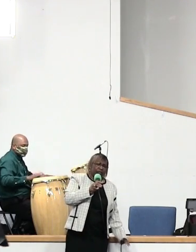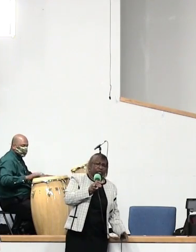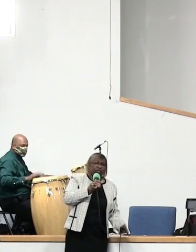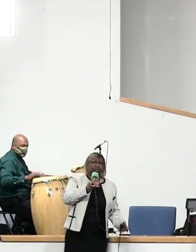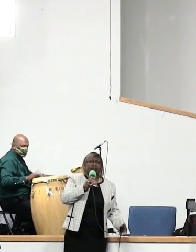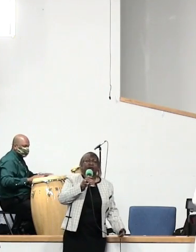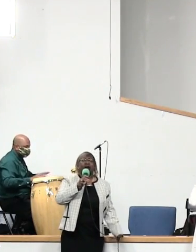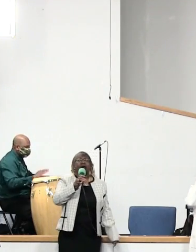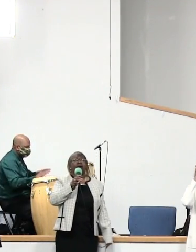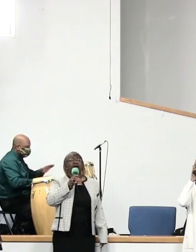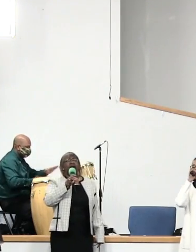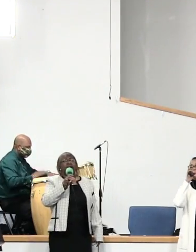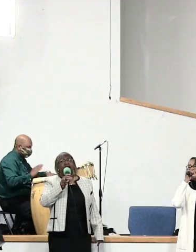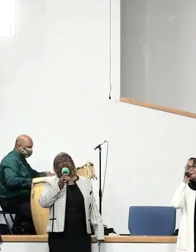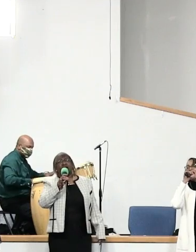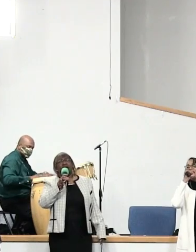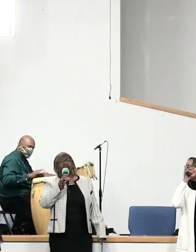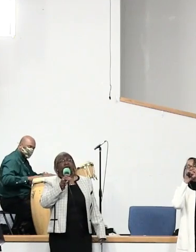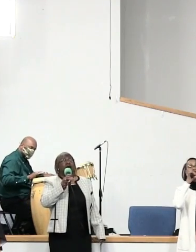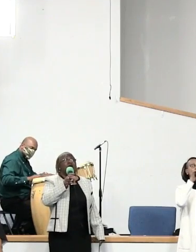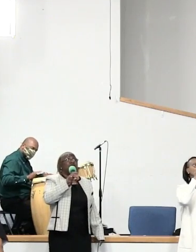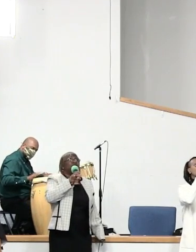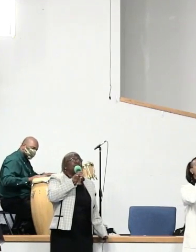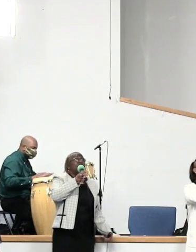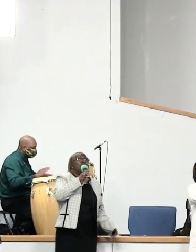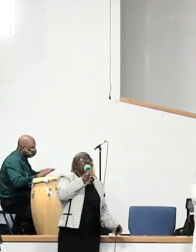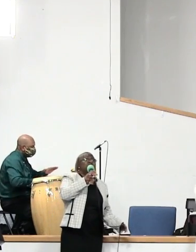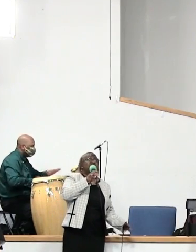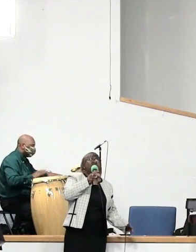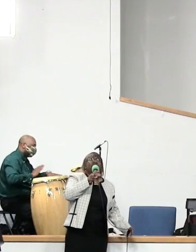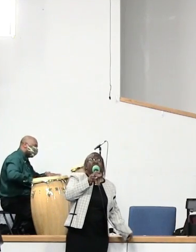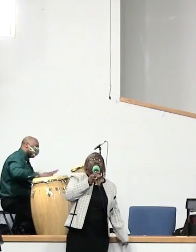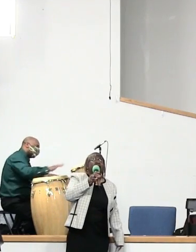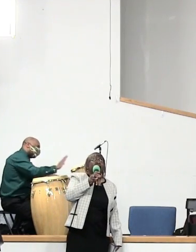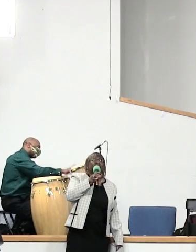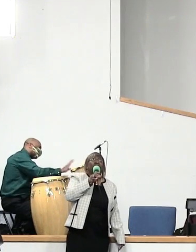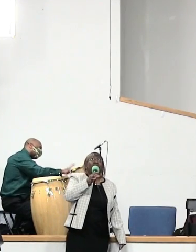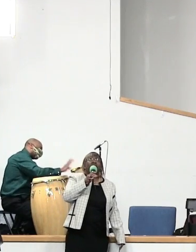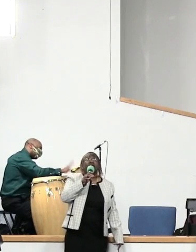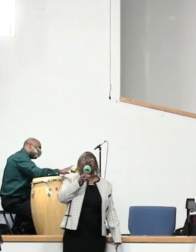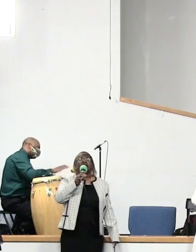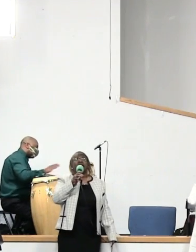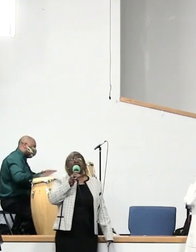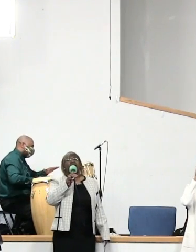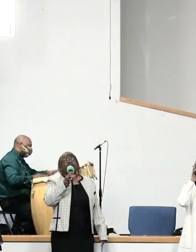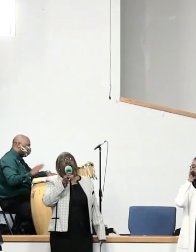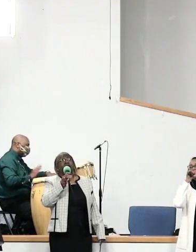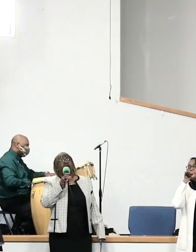Here I am to say that you're my God.